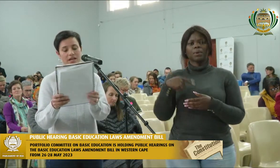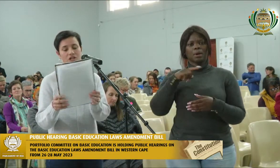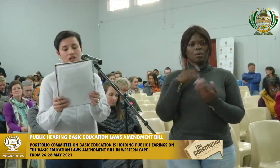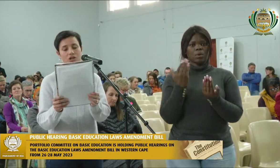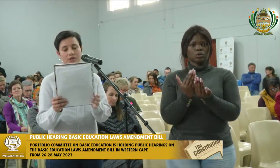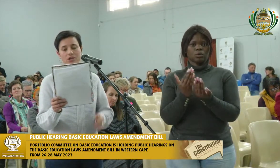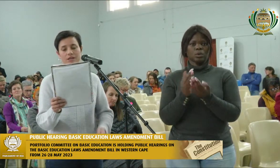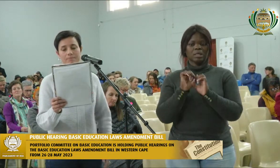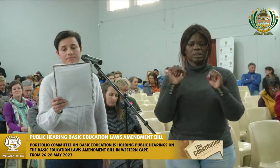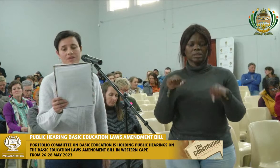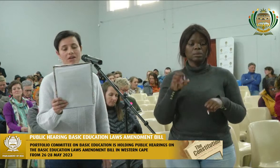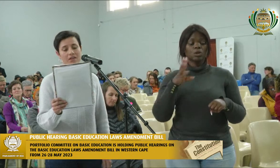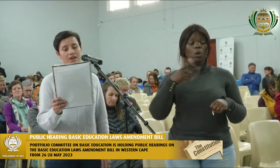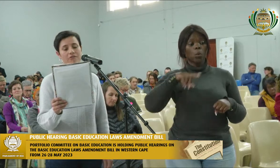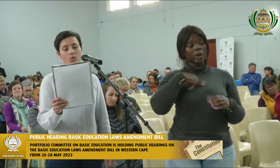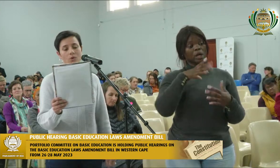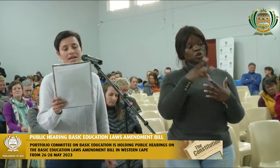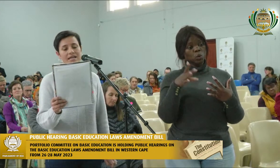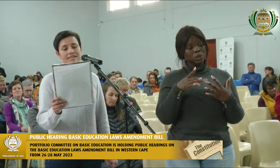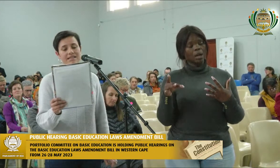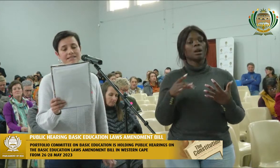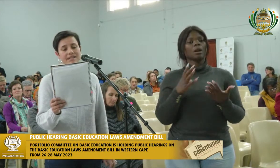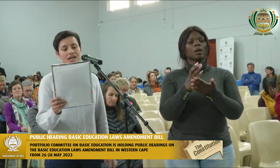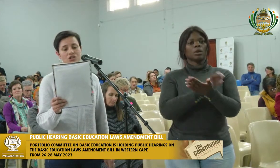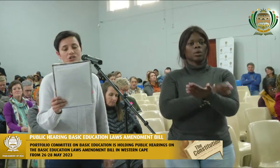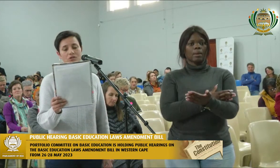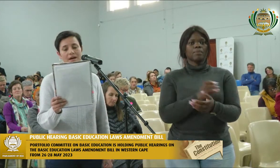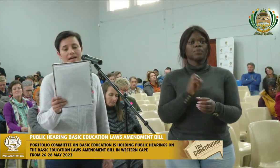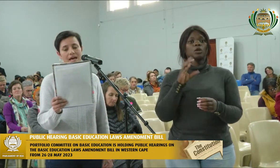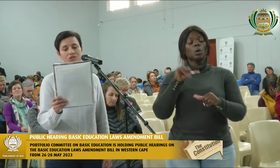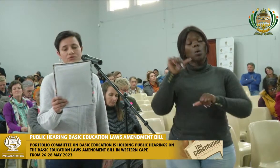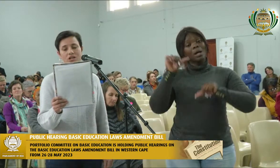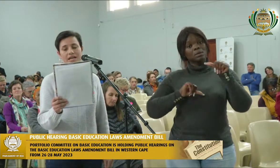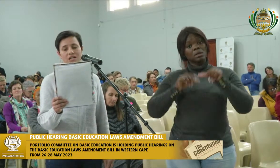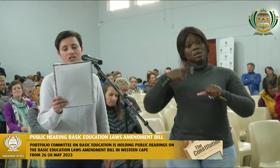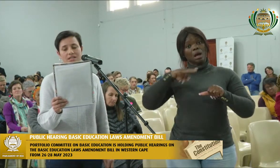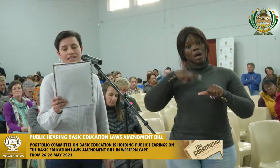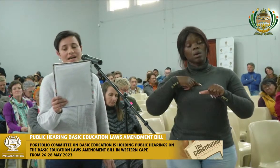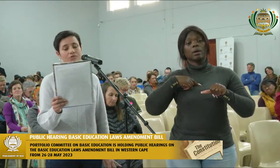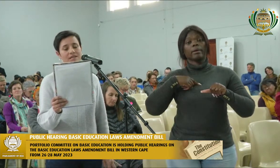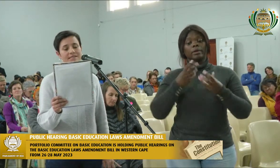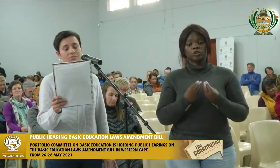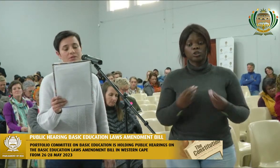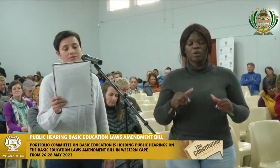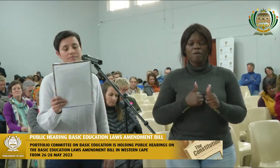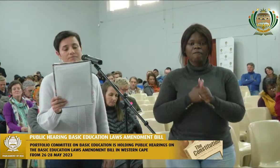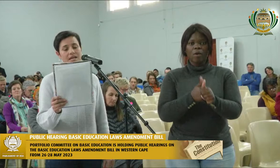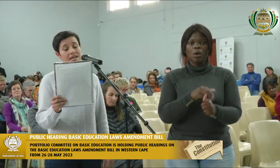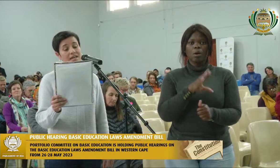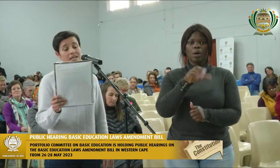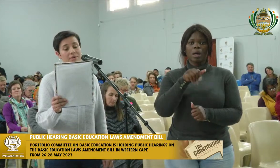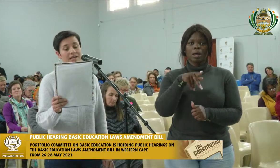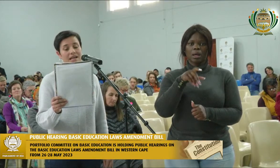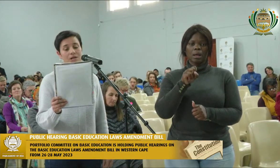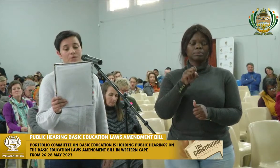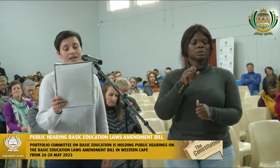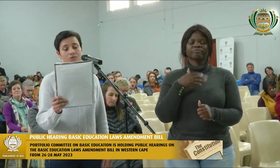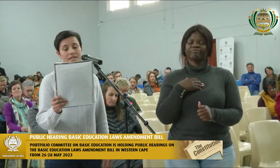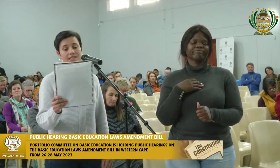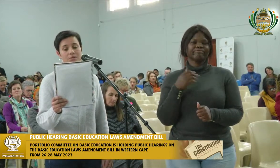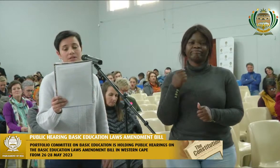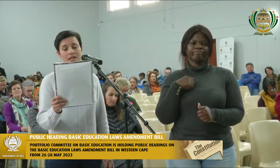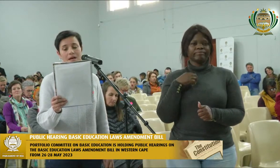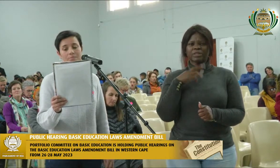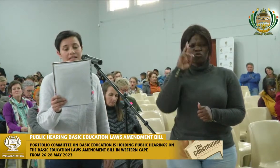Christian education curriculum. Therefore, assessing our children by CAPS regulation is unreasonable. Keeping in line